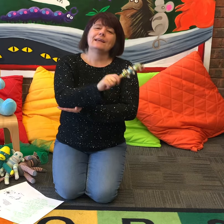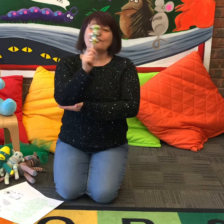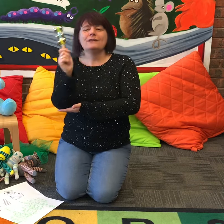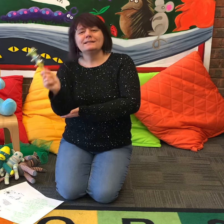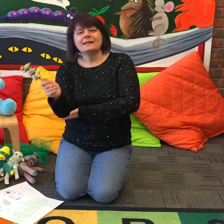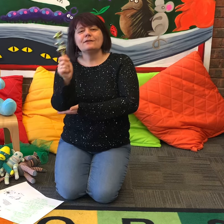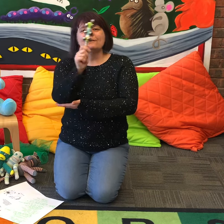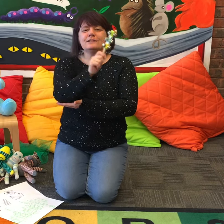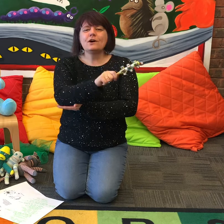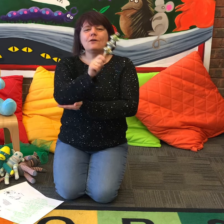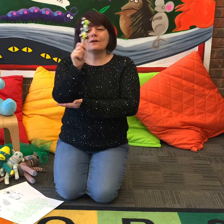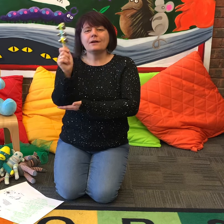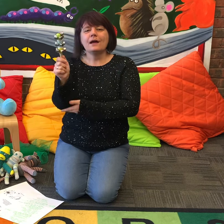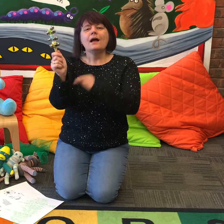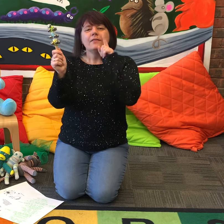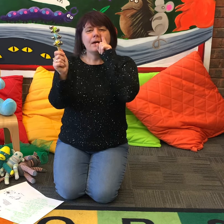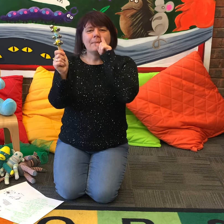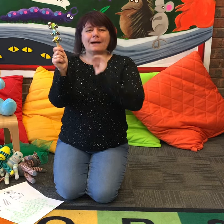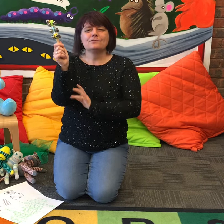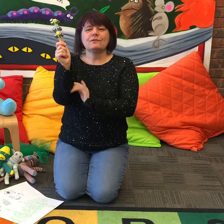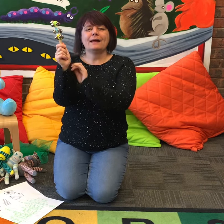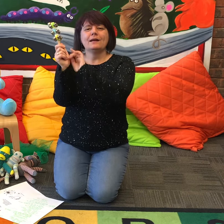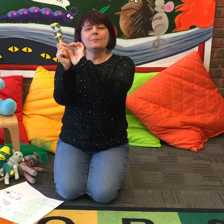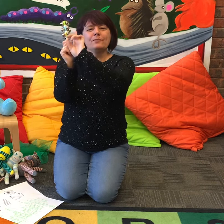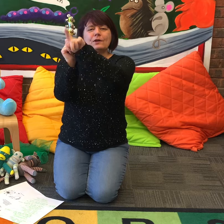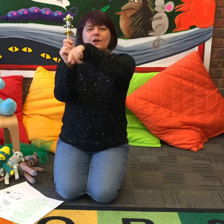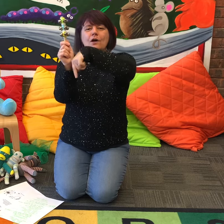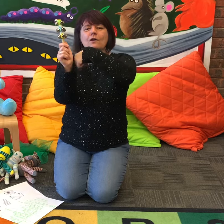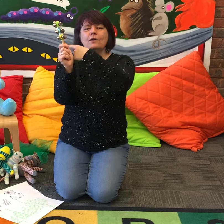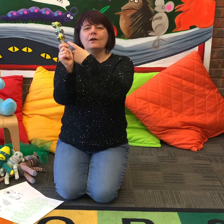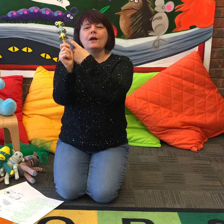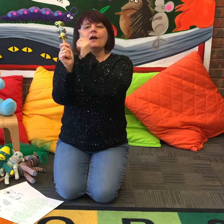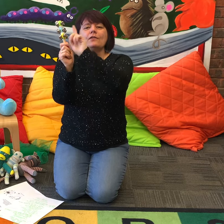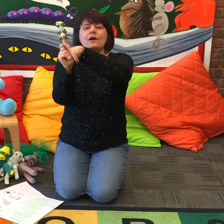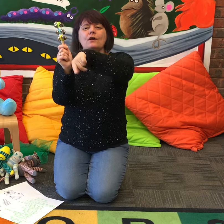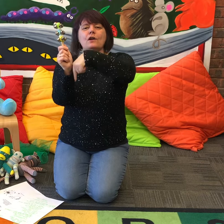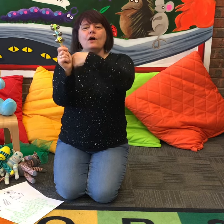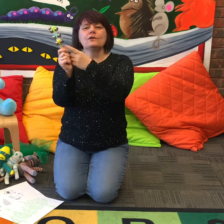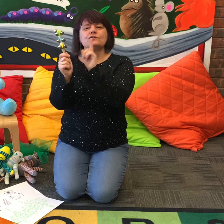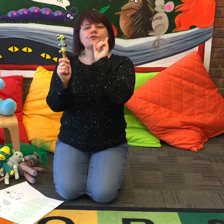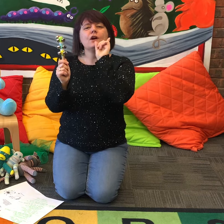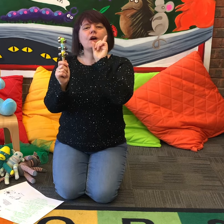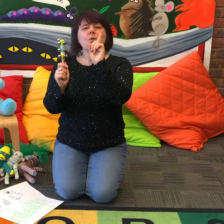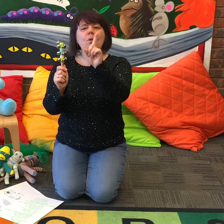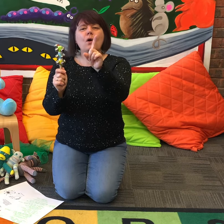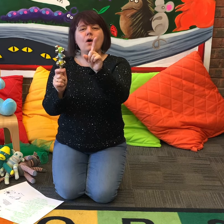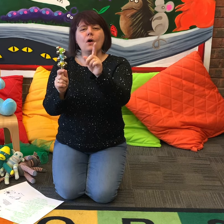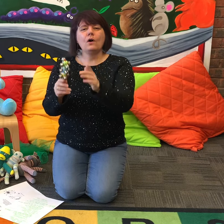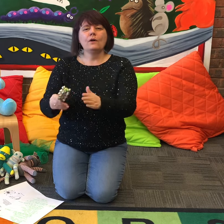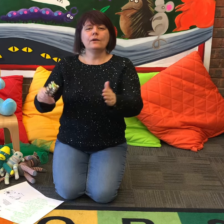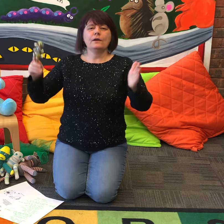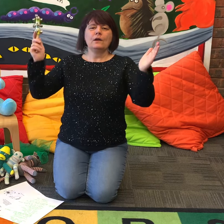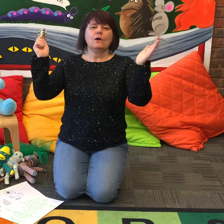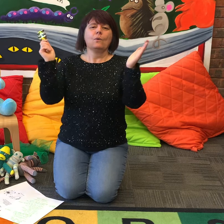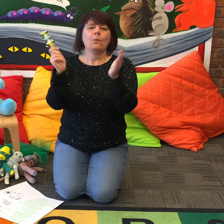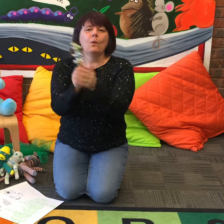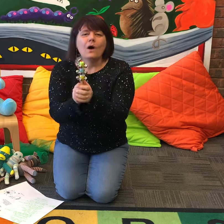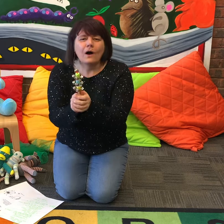Hickory dickory dock. The mouse ran up the clock. The clock struck one.